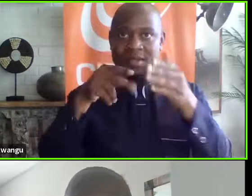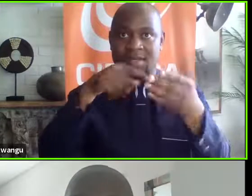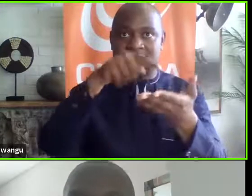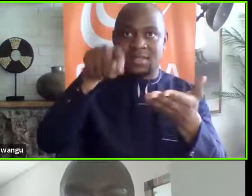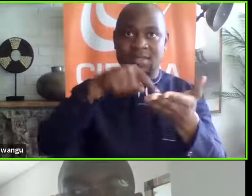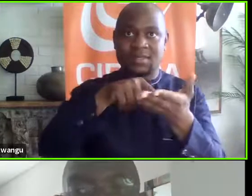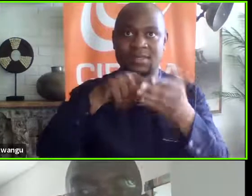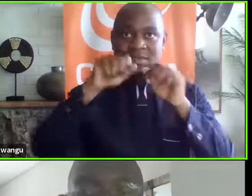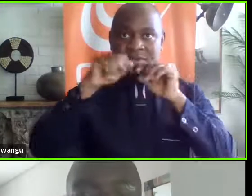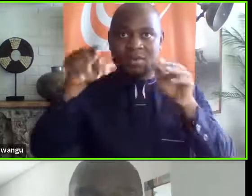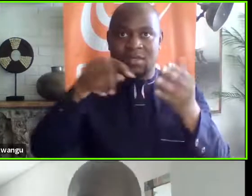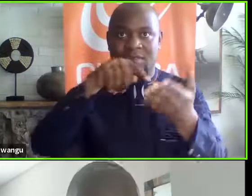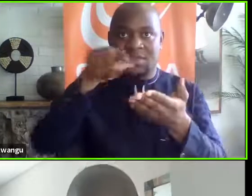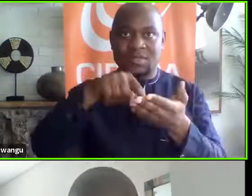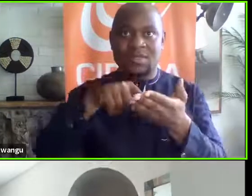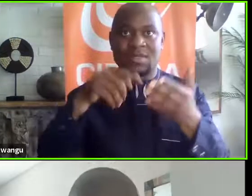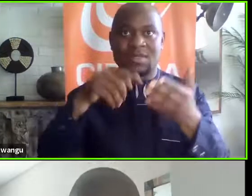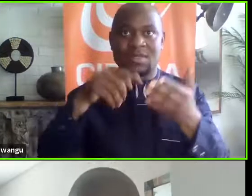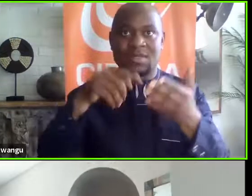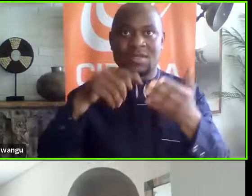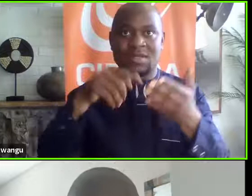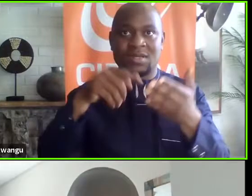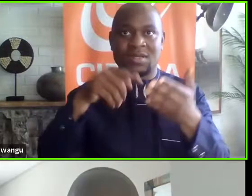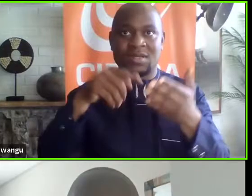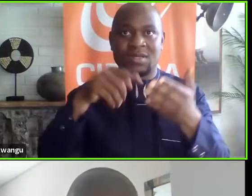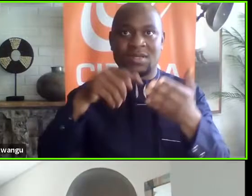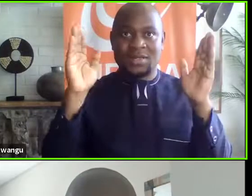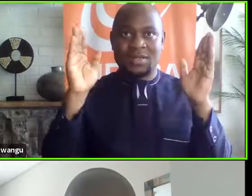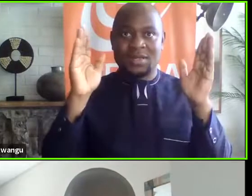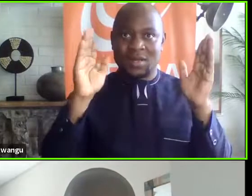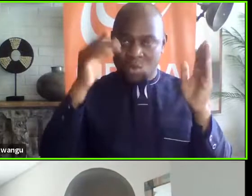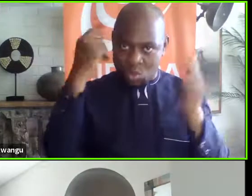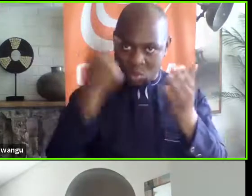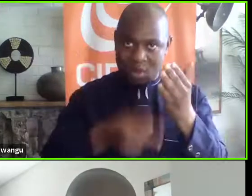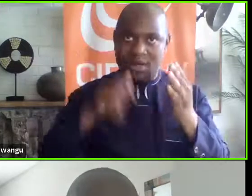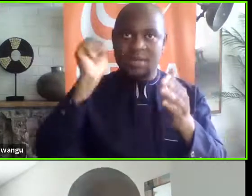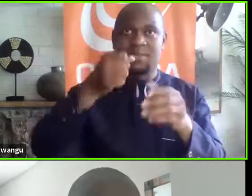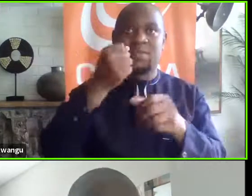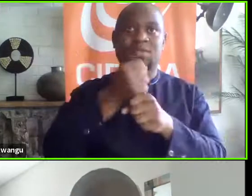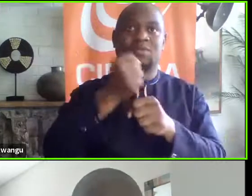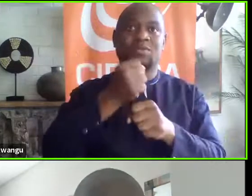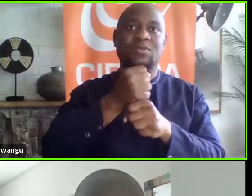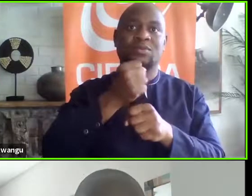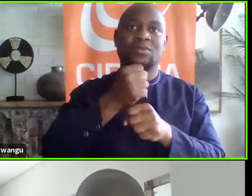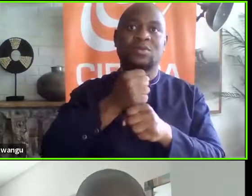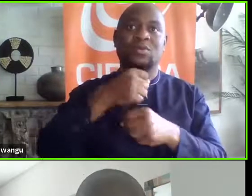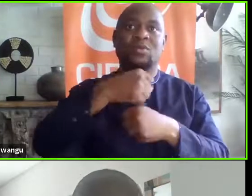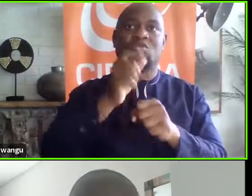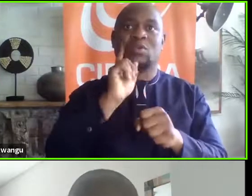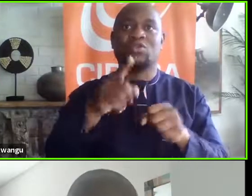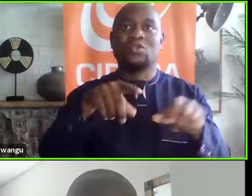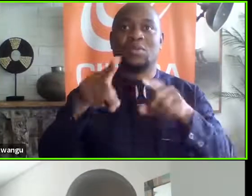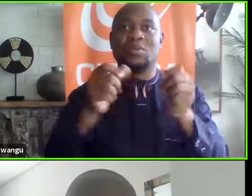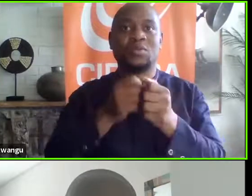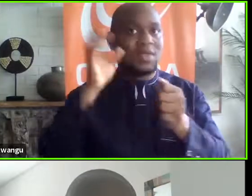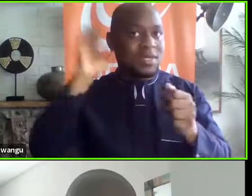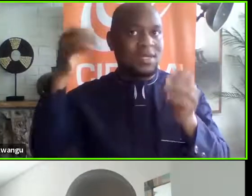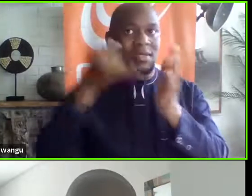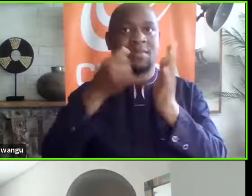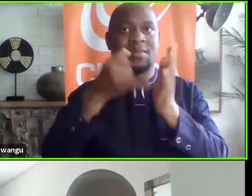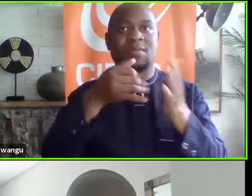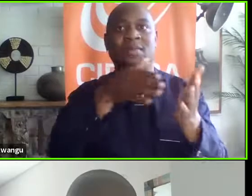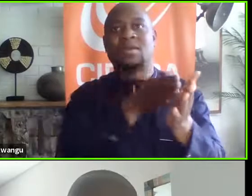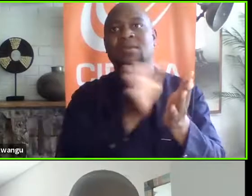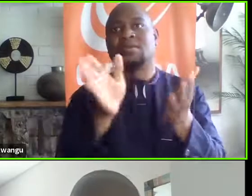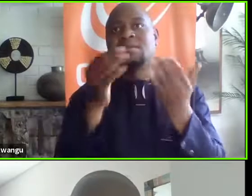Because if you see the different media centers, different media houses, they are aware what needs to be done